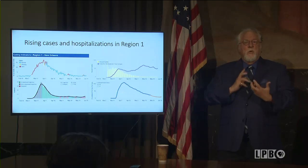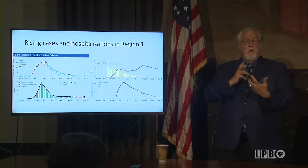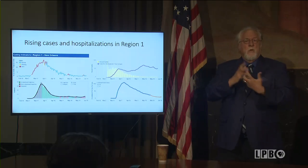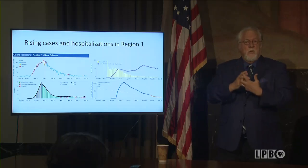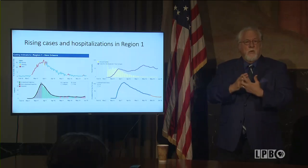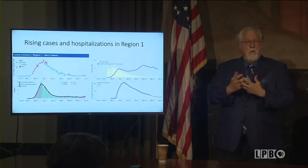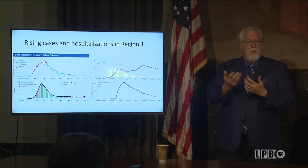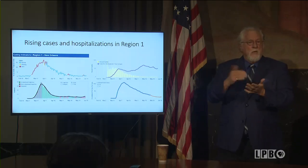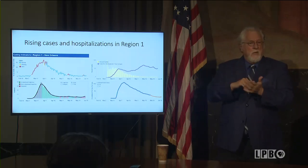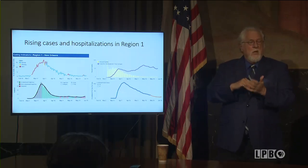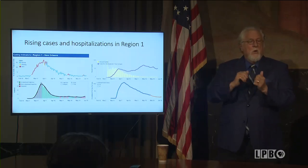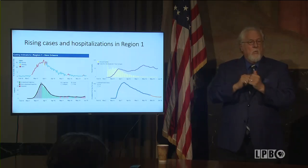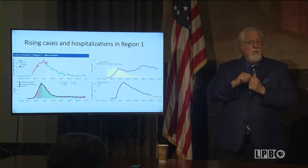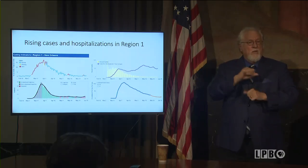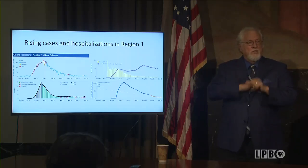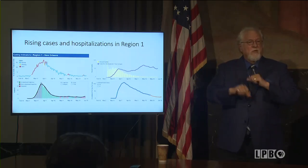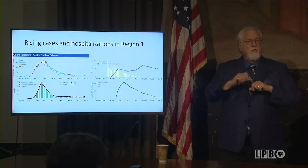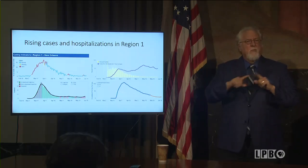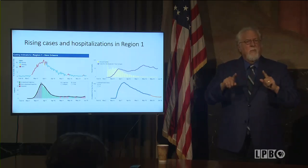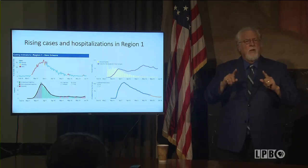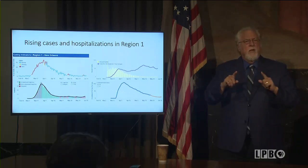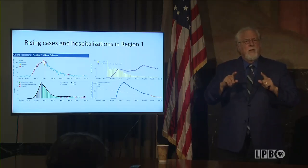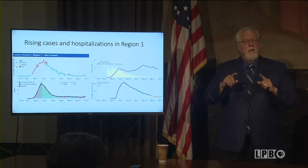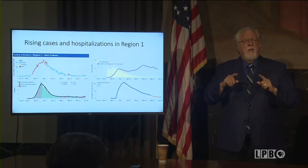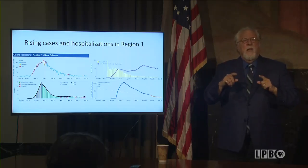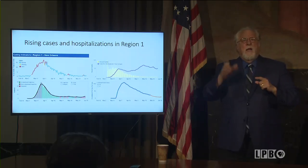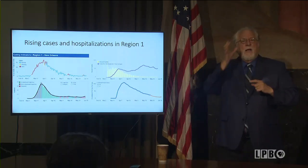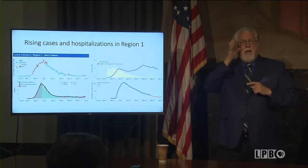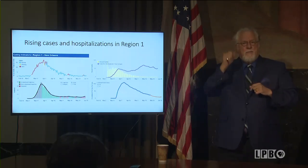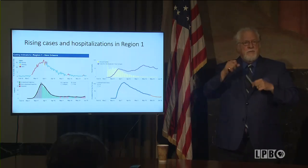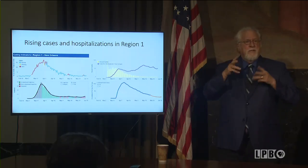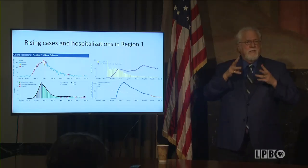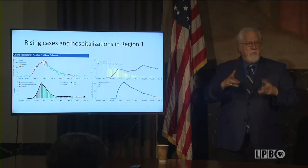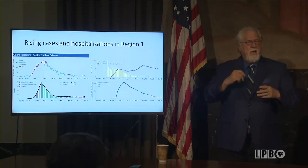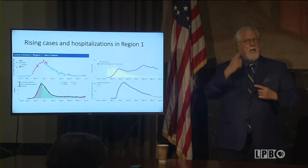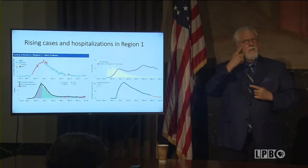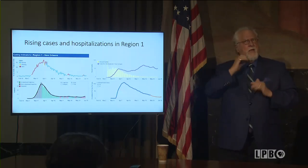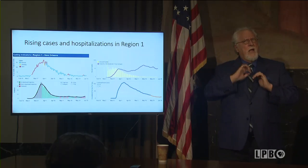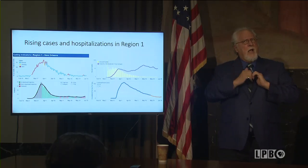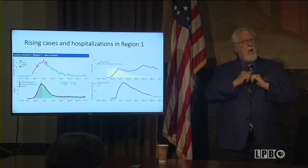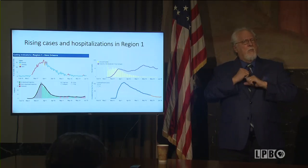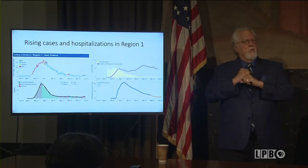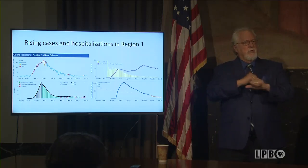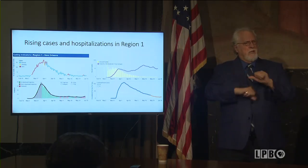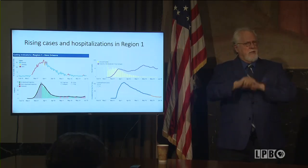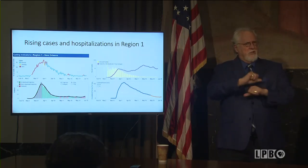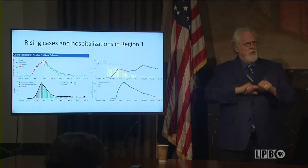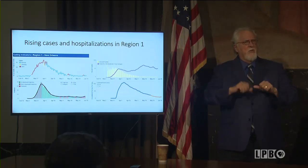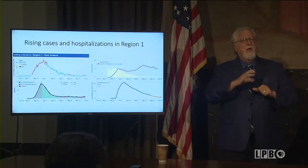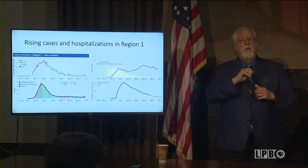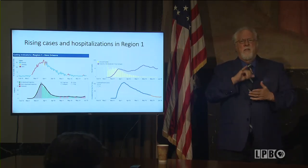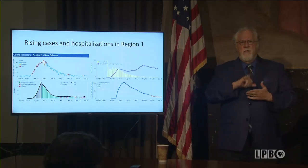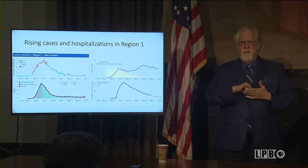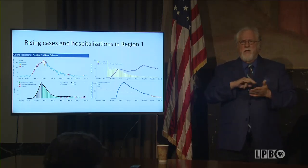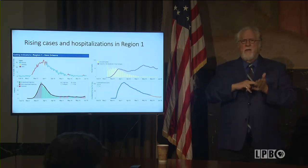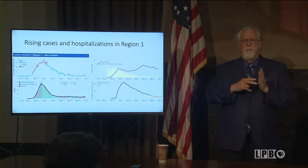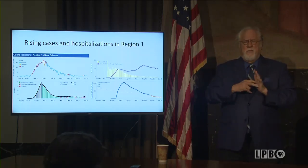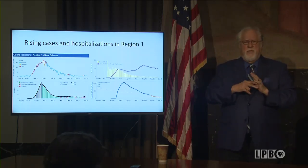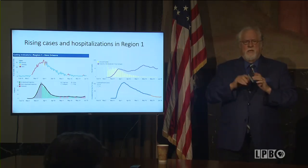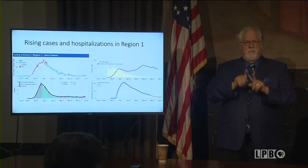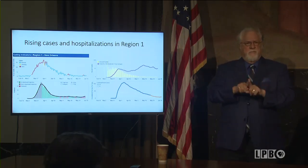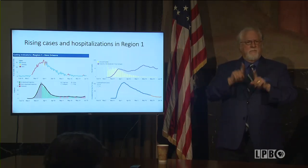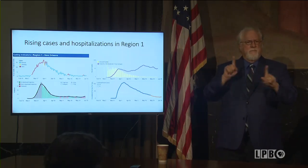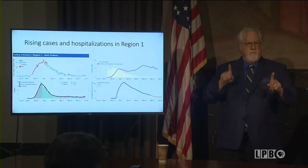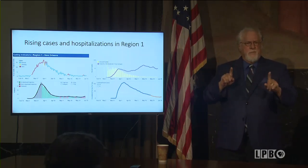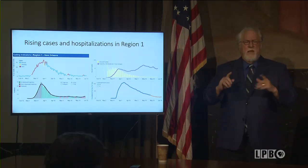other, but do it in a way that's common sense and that really is thinking about how we protect each other. And that means staying more than 6 feet away